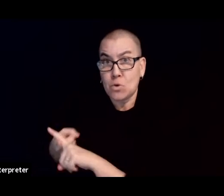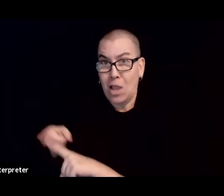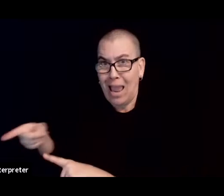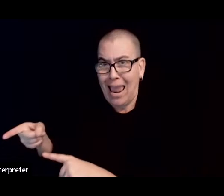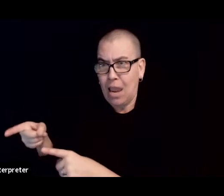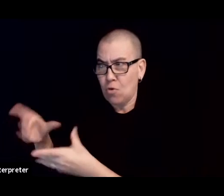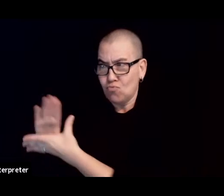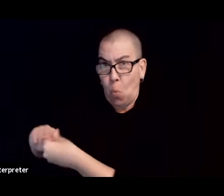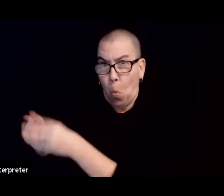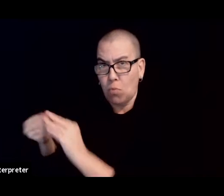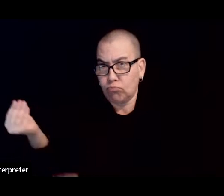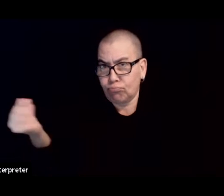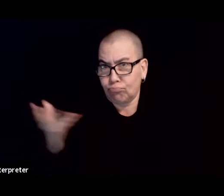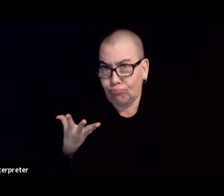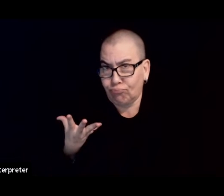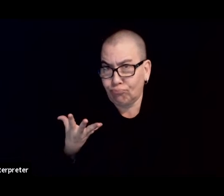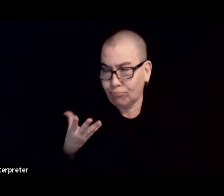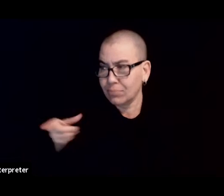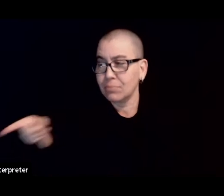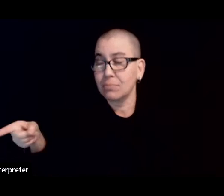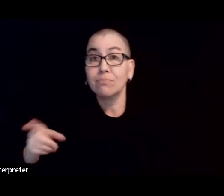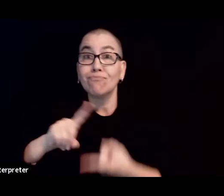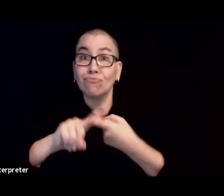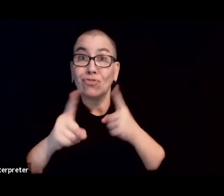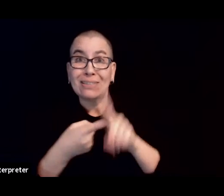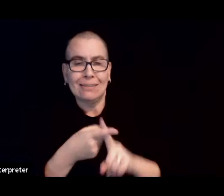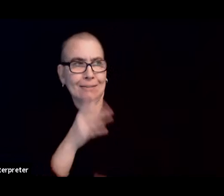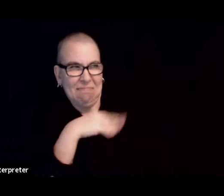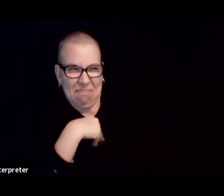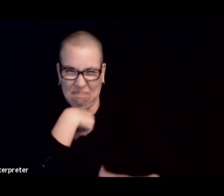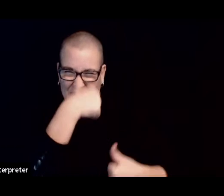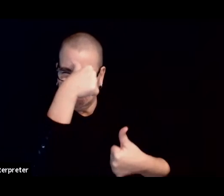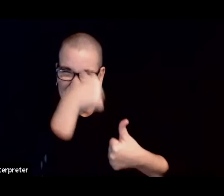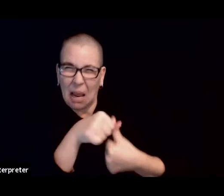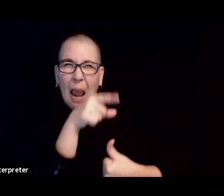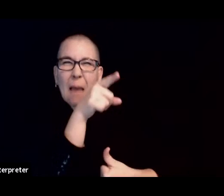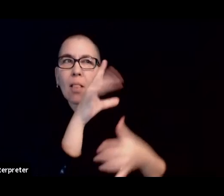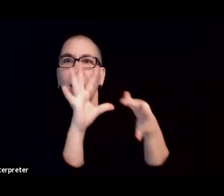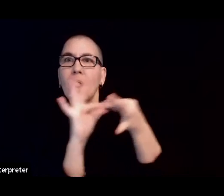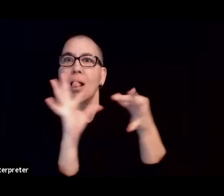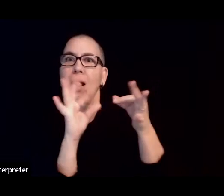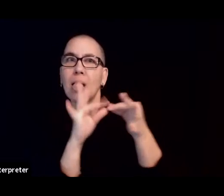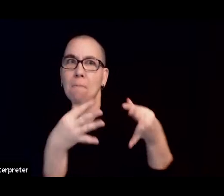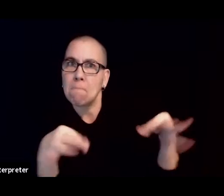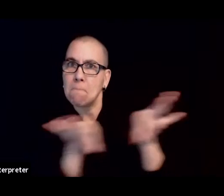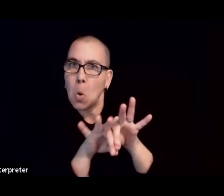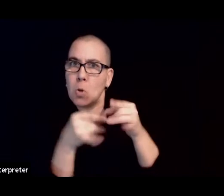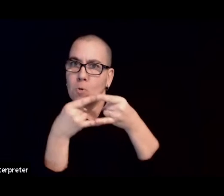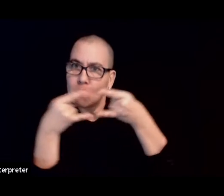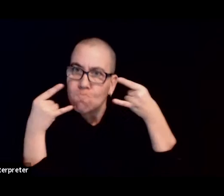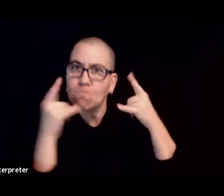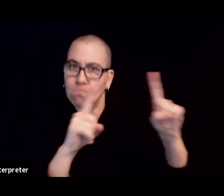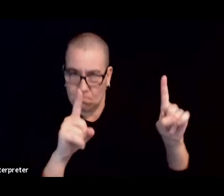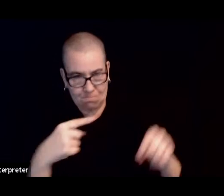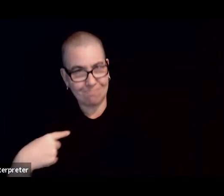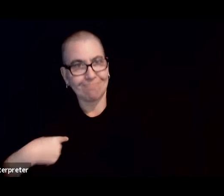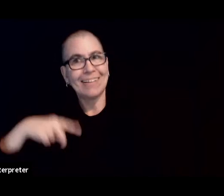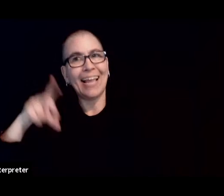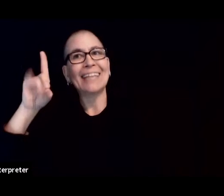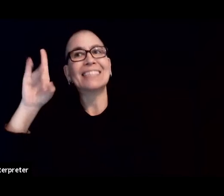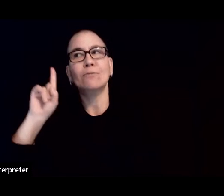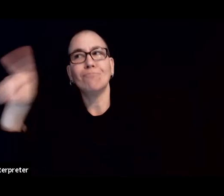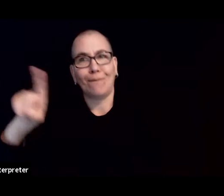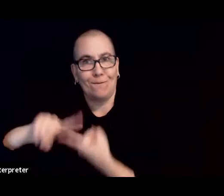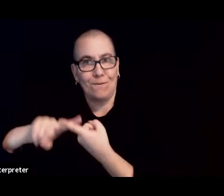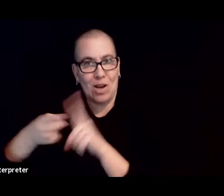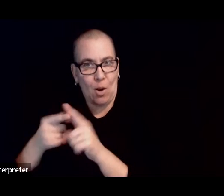my cousin went hunting with a friend, and they had a guest from the